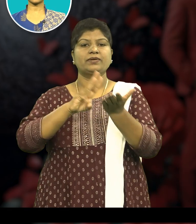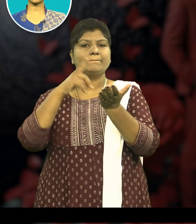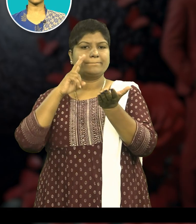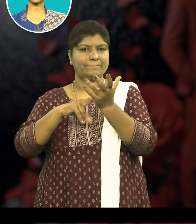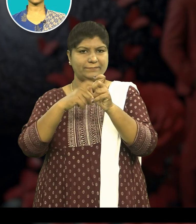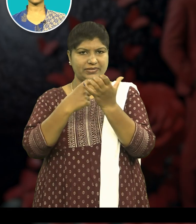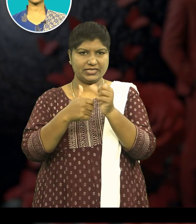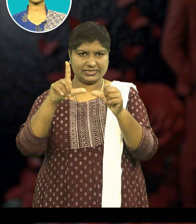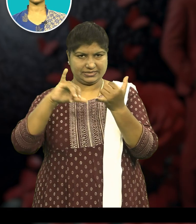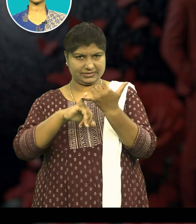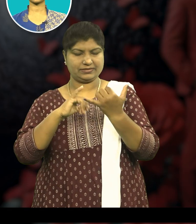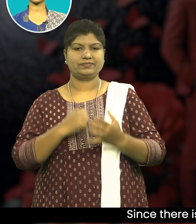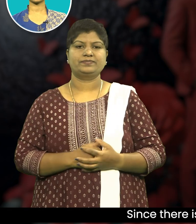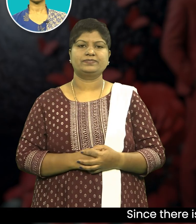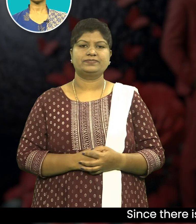Minerals.